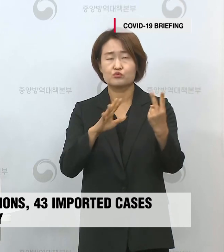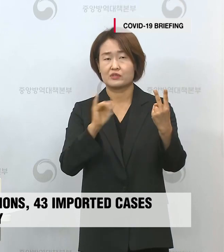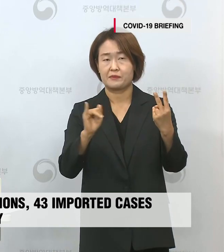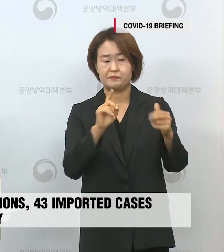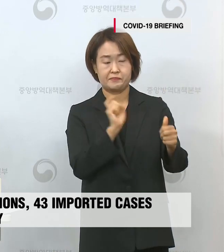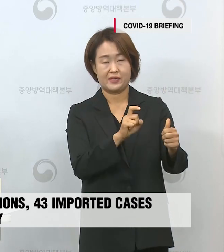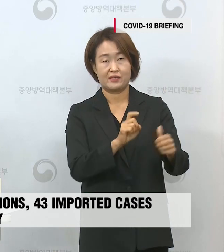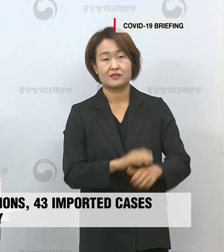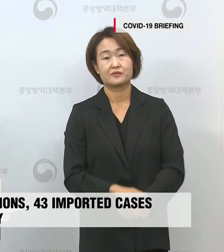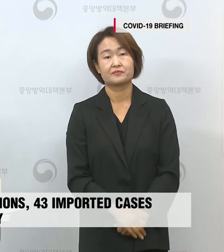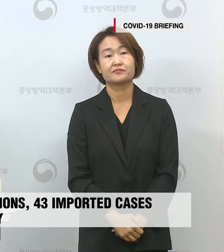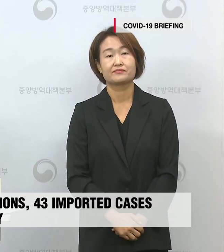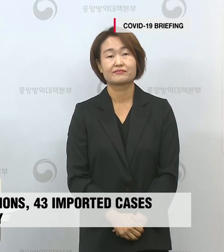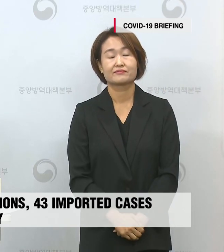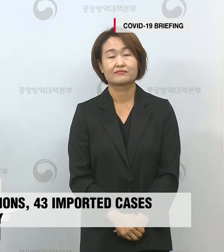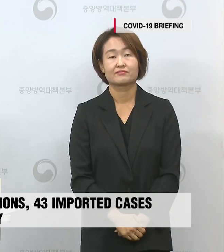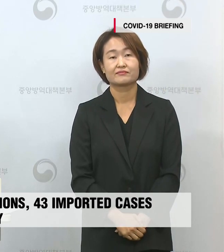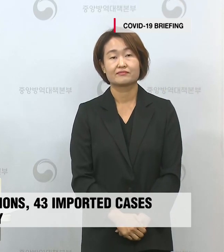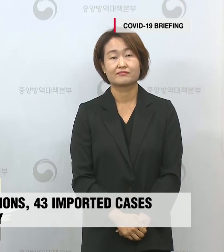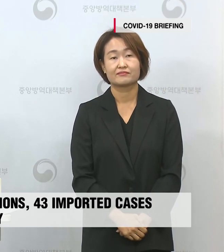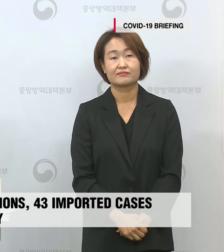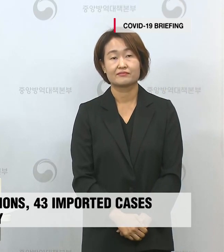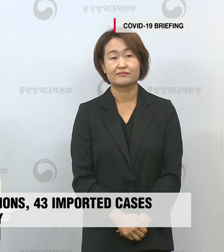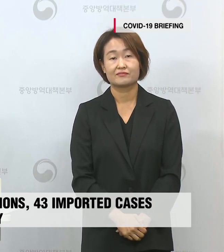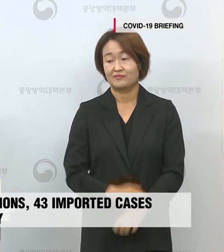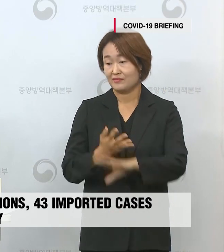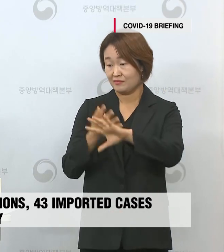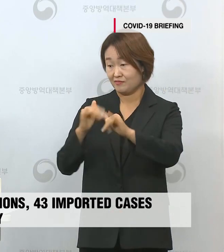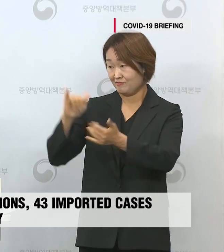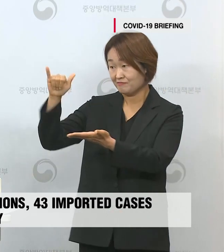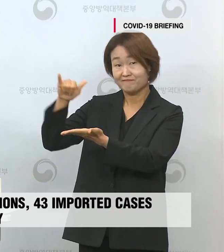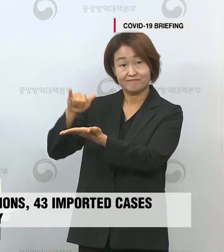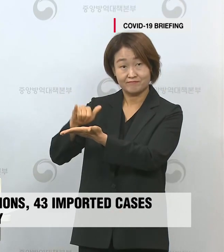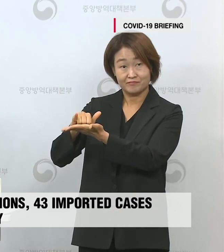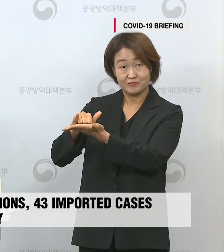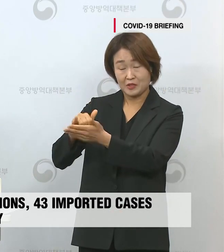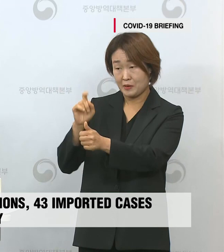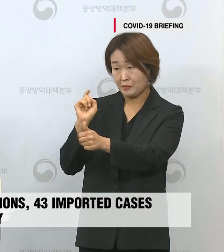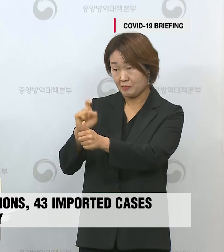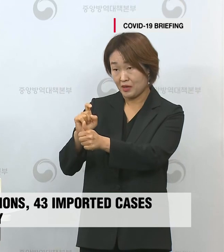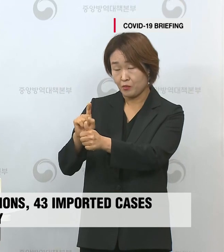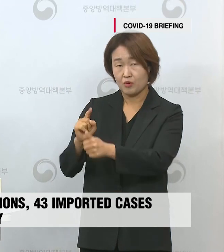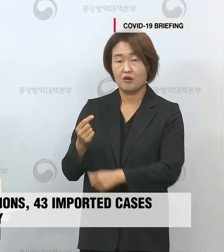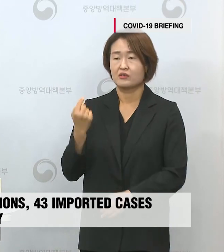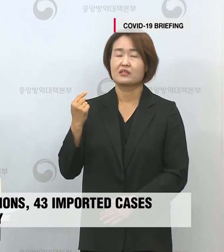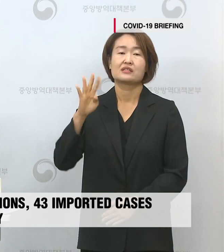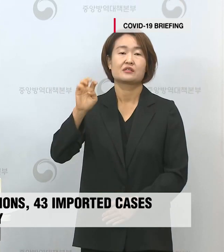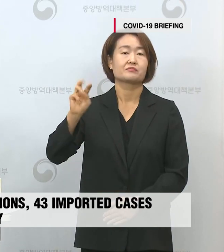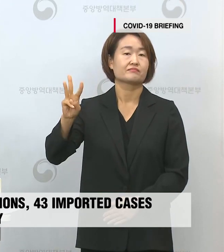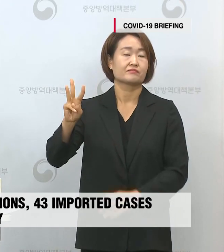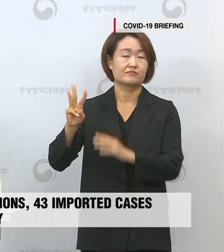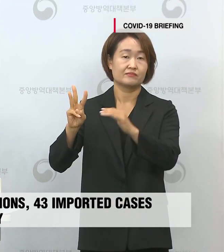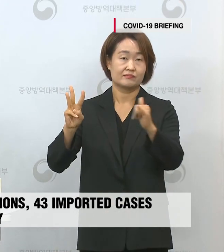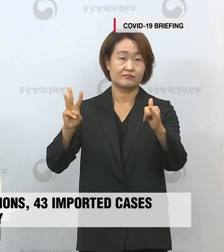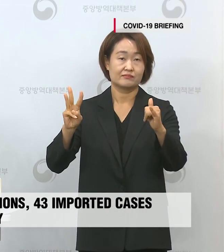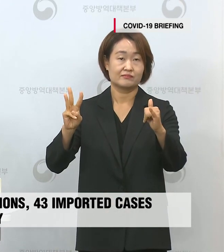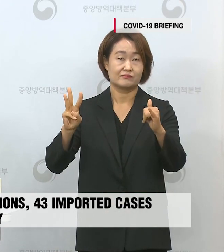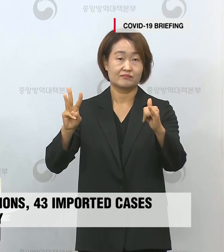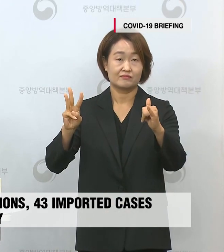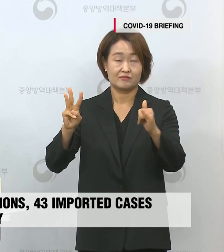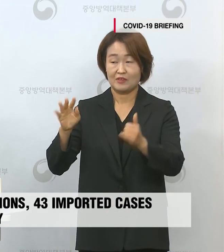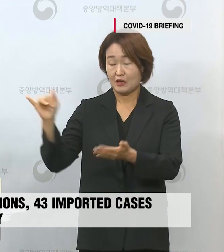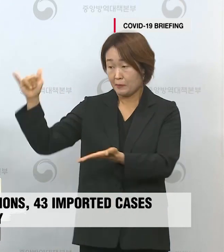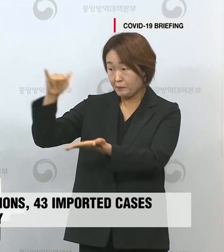also 2 people in relation to a T-World, which is a mobile phone store. And as for the imported cases, we